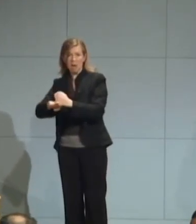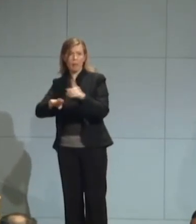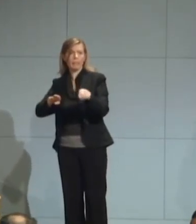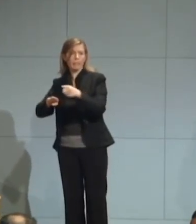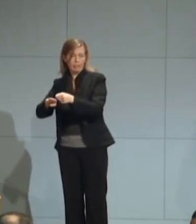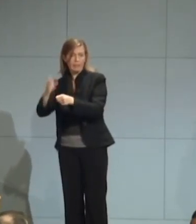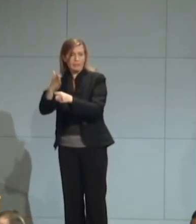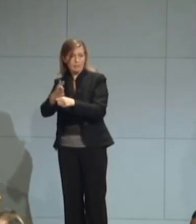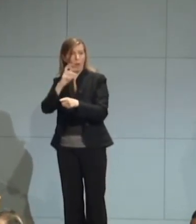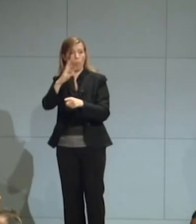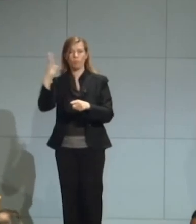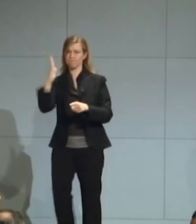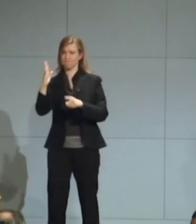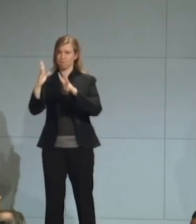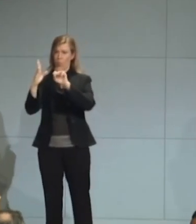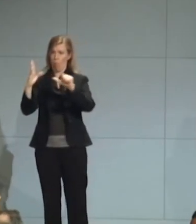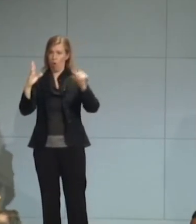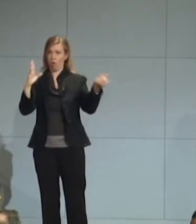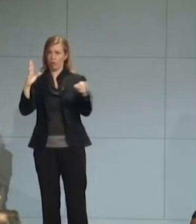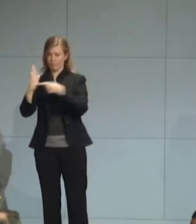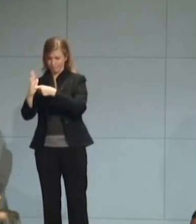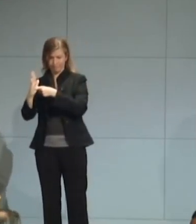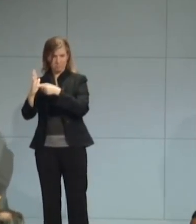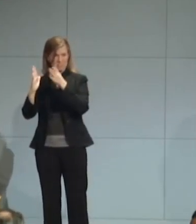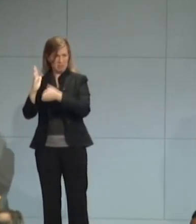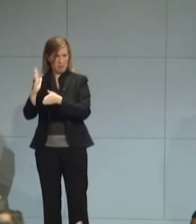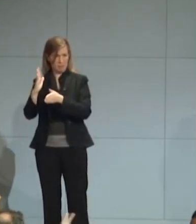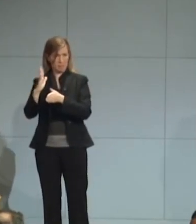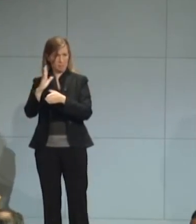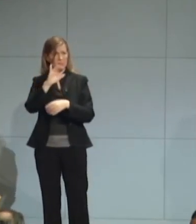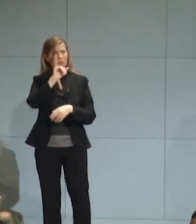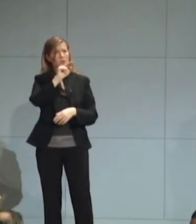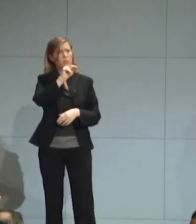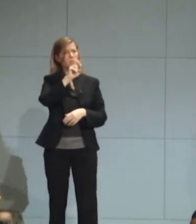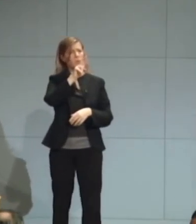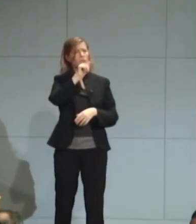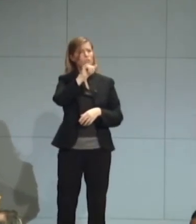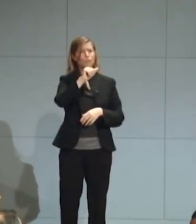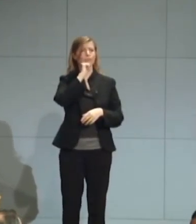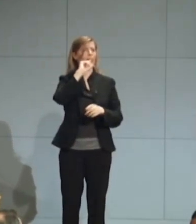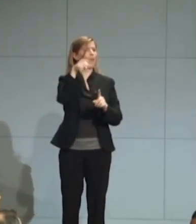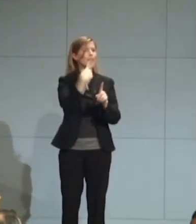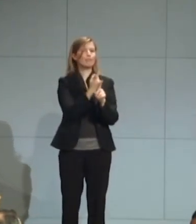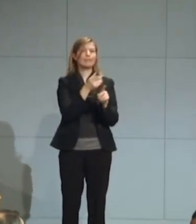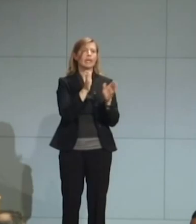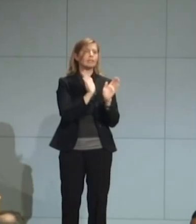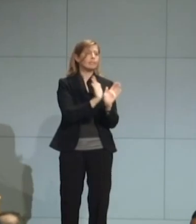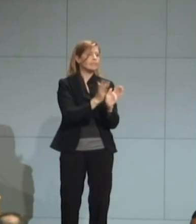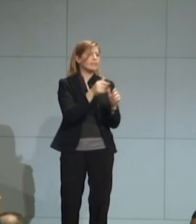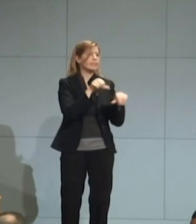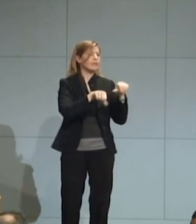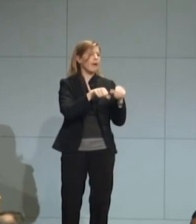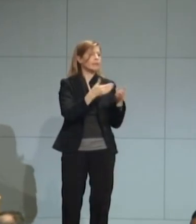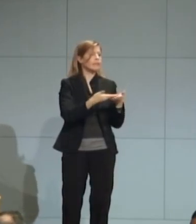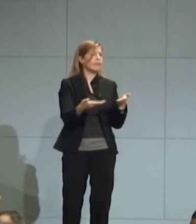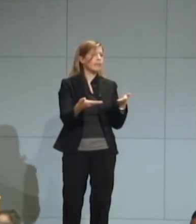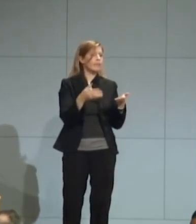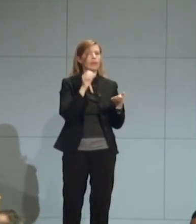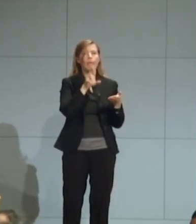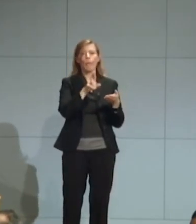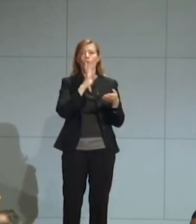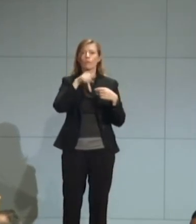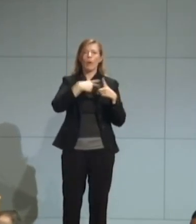right? But if I were to say to the women in this room, if I were to say to my own two daughters who are 11 and